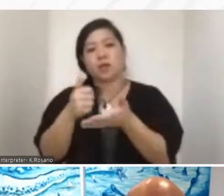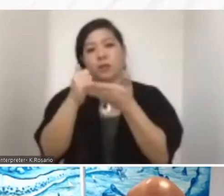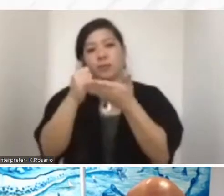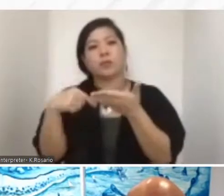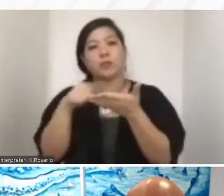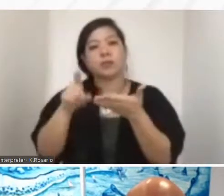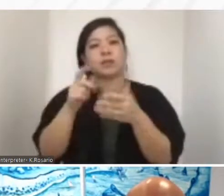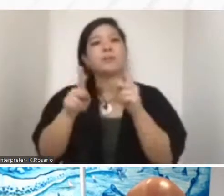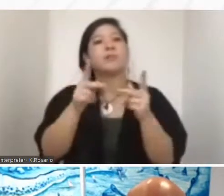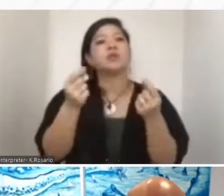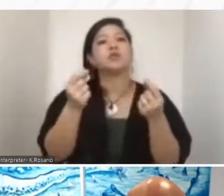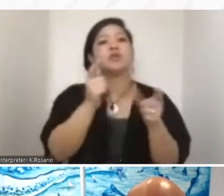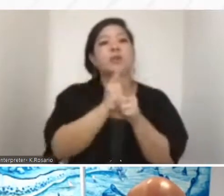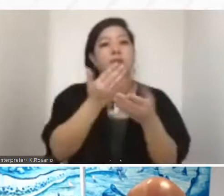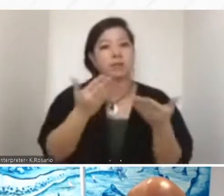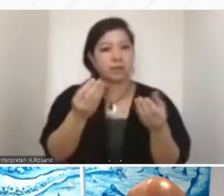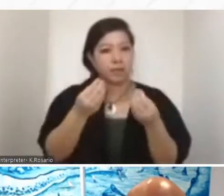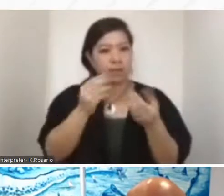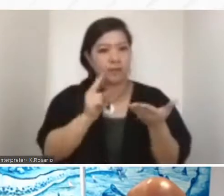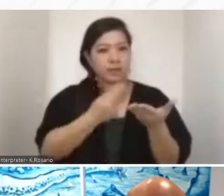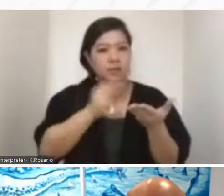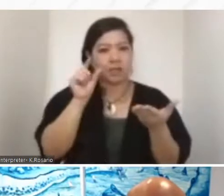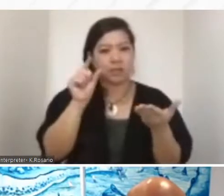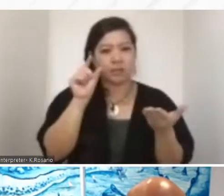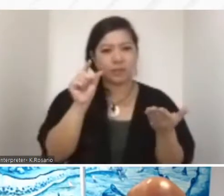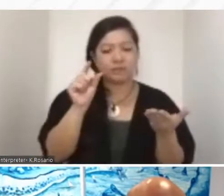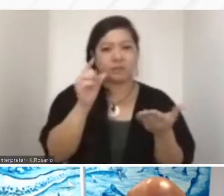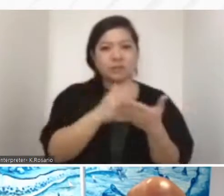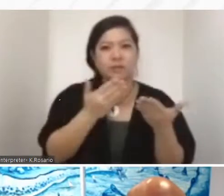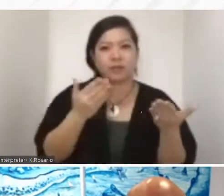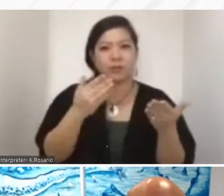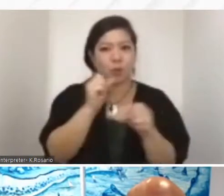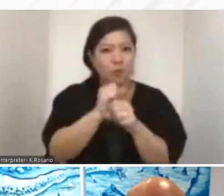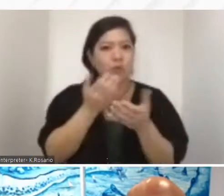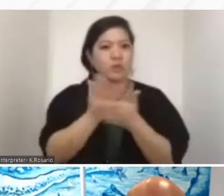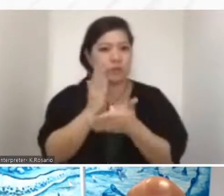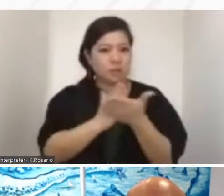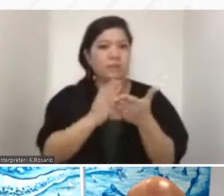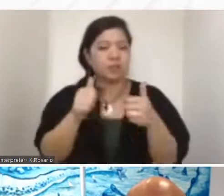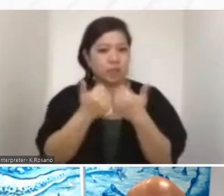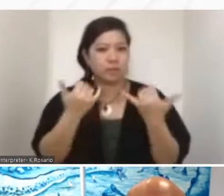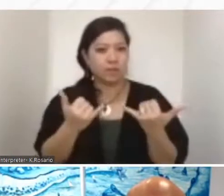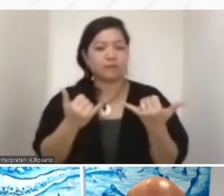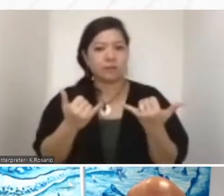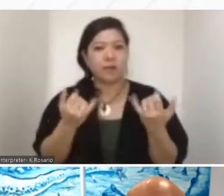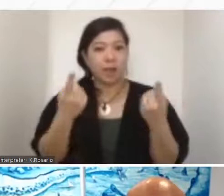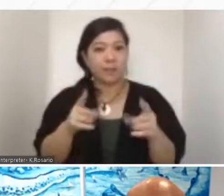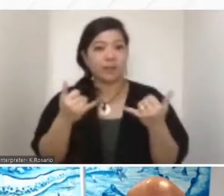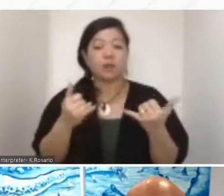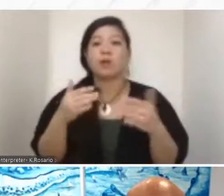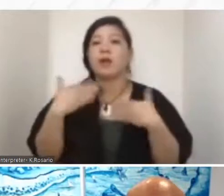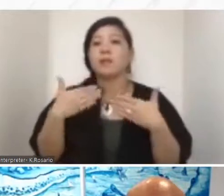people to do the right thing and give us a little bit of a buffer while we work through some of the challenges that exist. And I'm so glad you